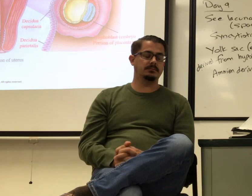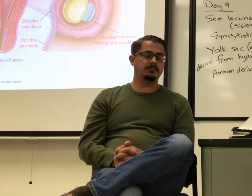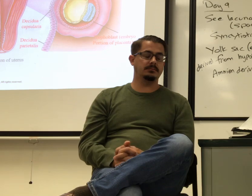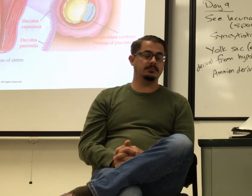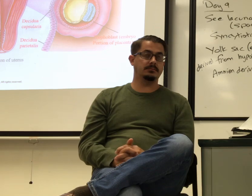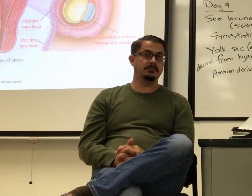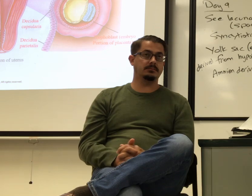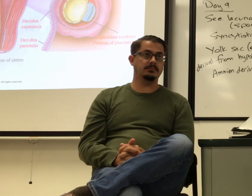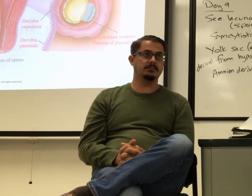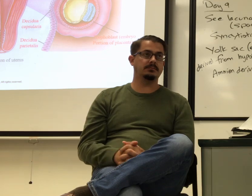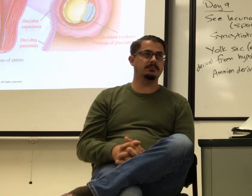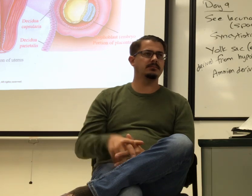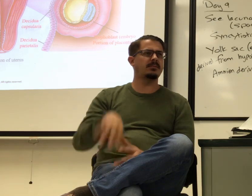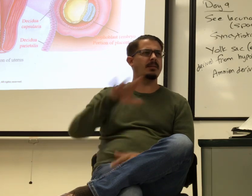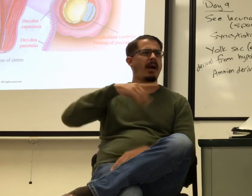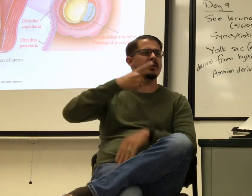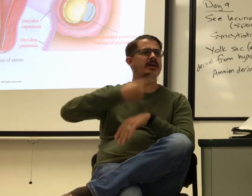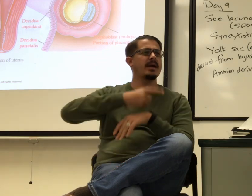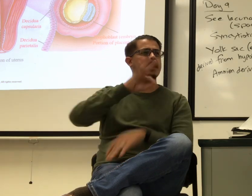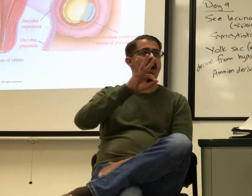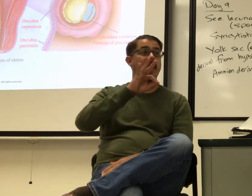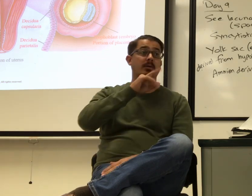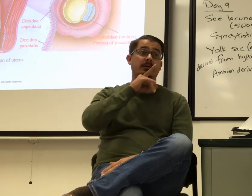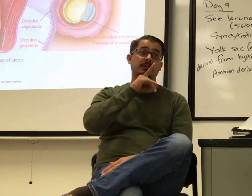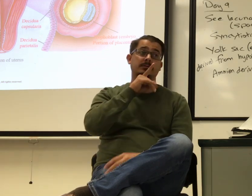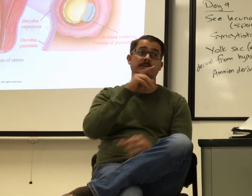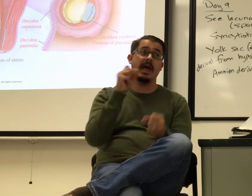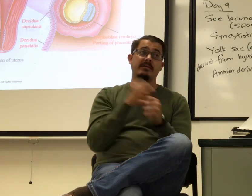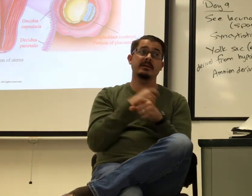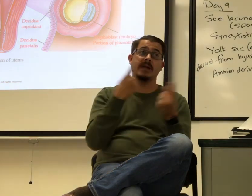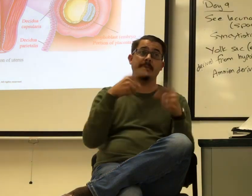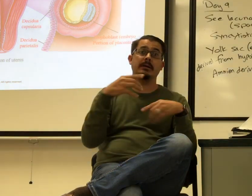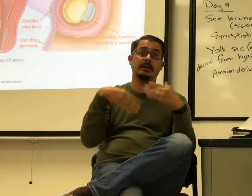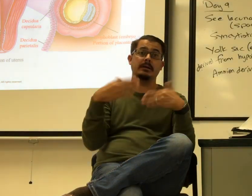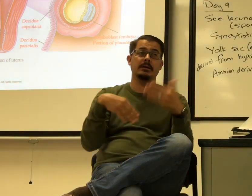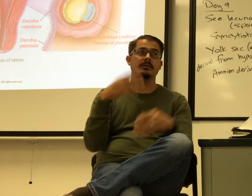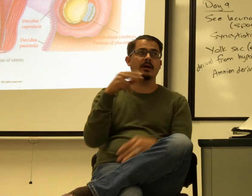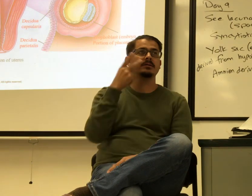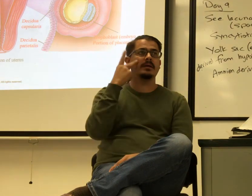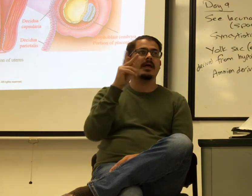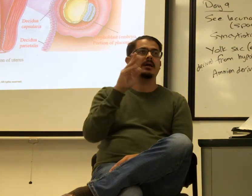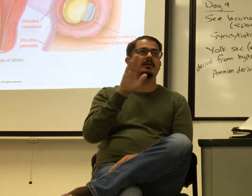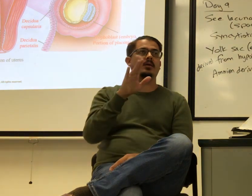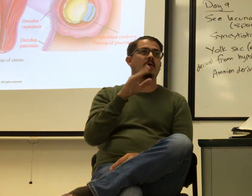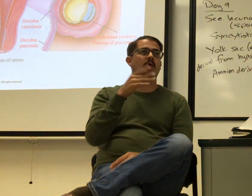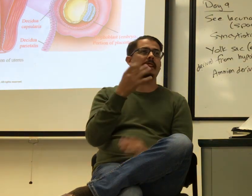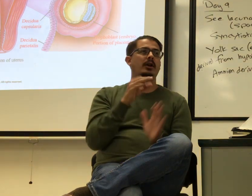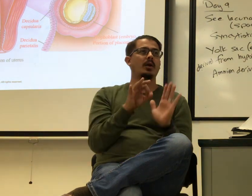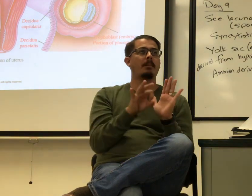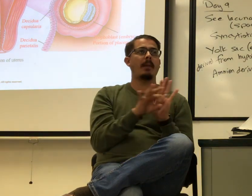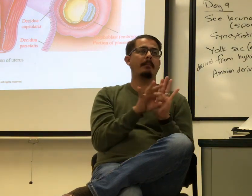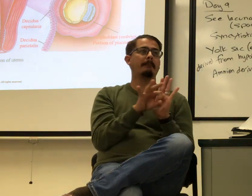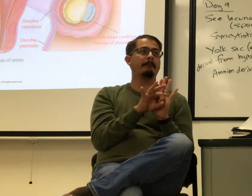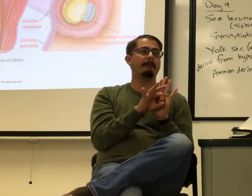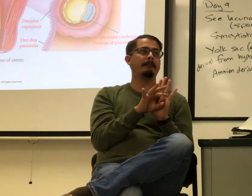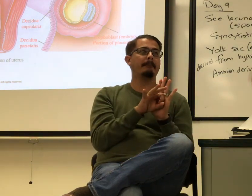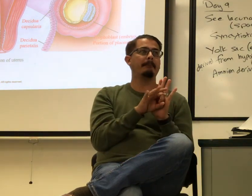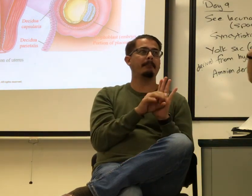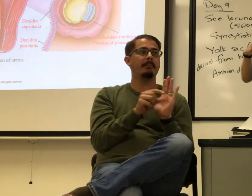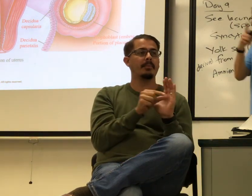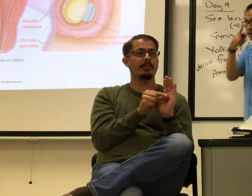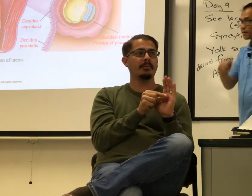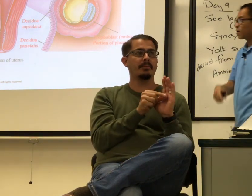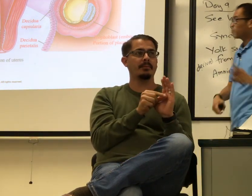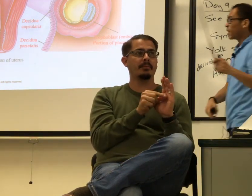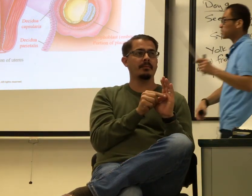So at this point, around day 9-ish, we're all in. You can see that your little speck, little bump, a little cyst, if